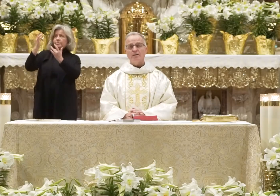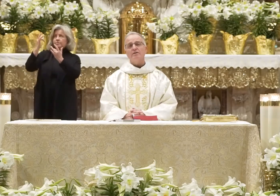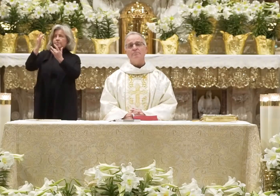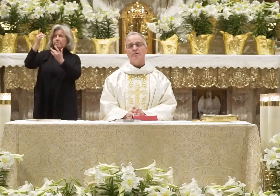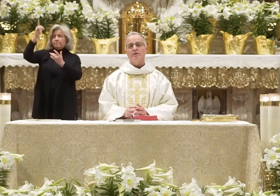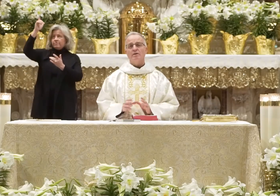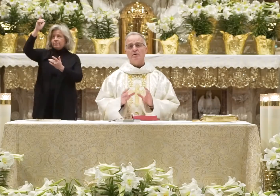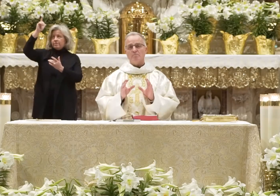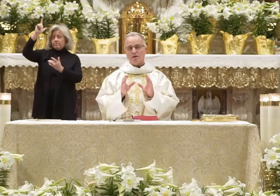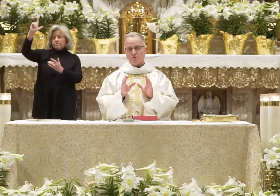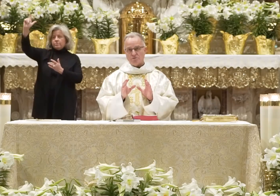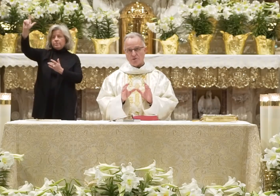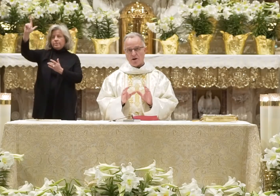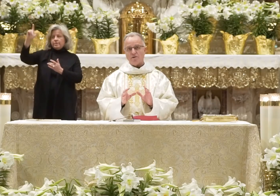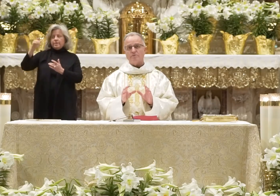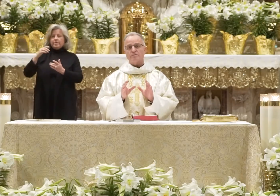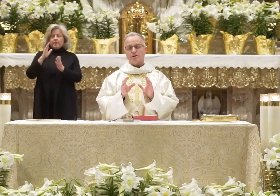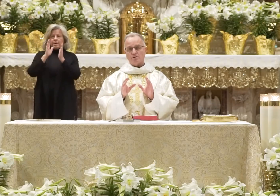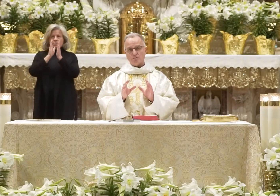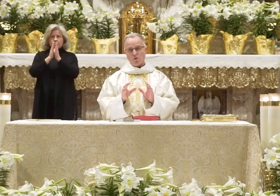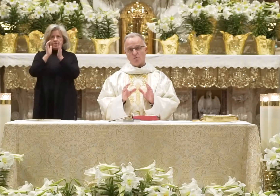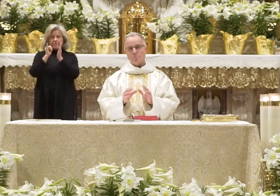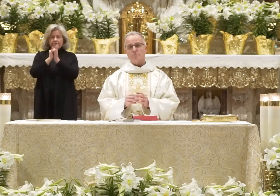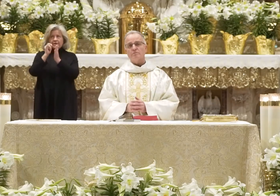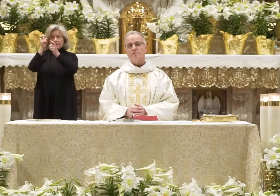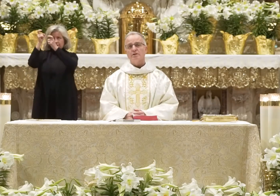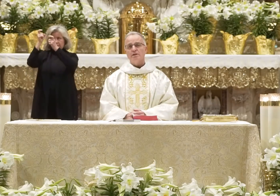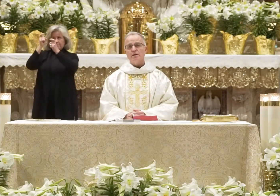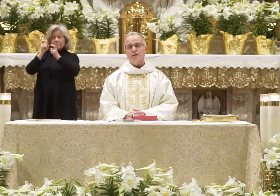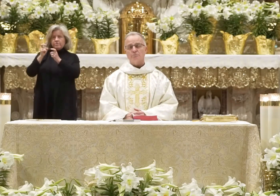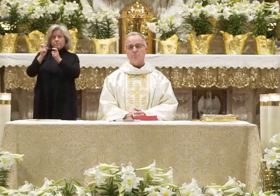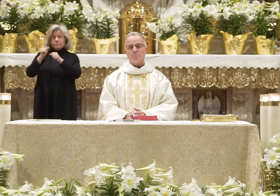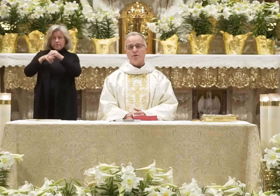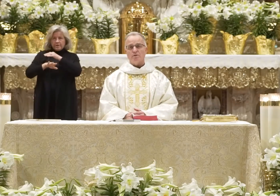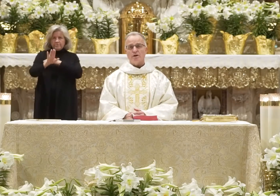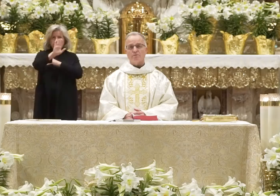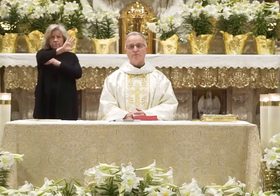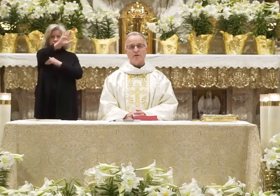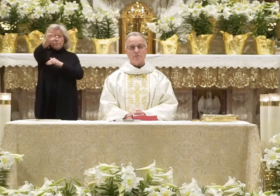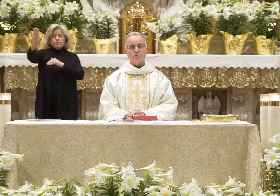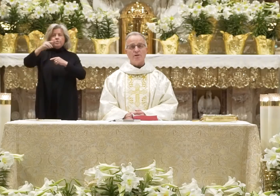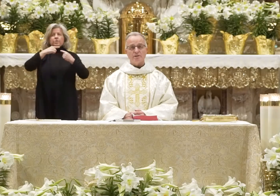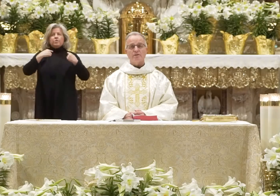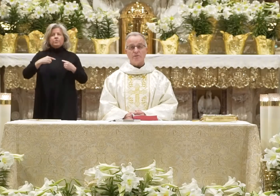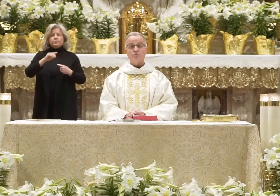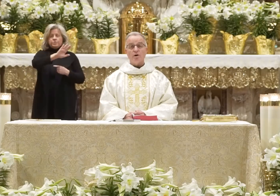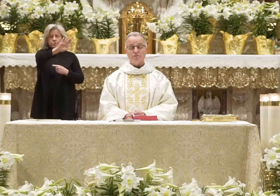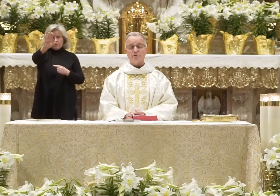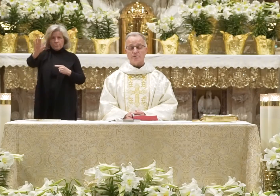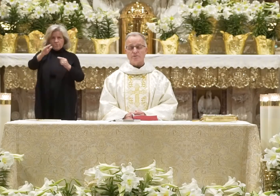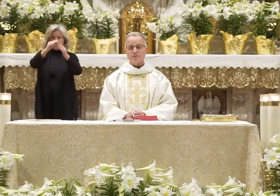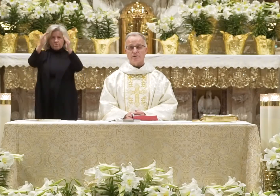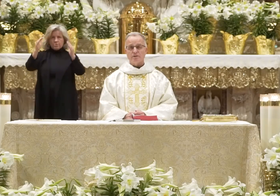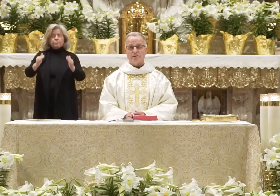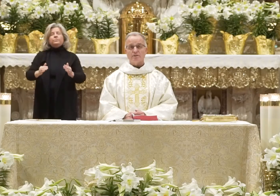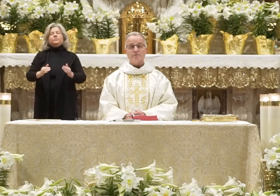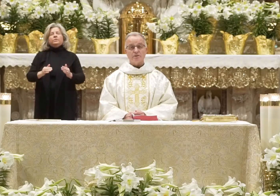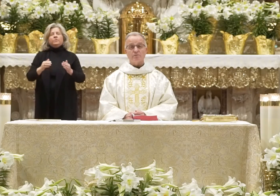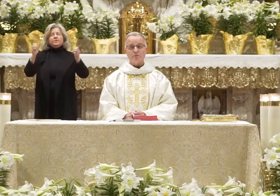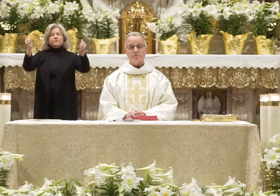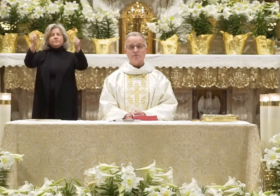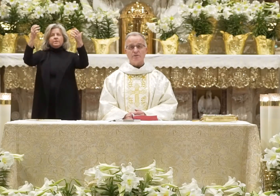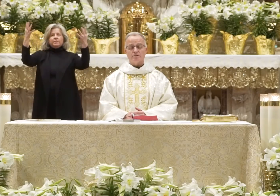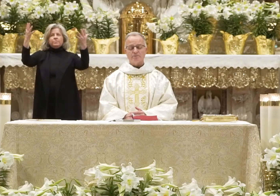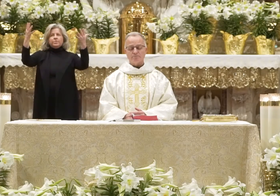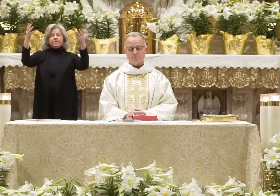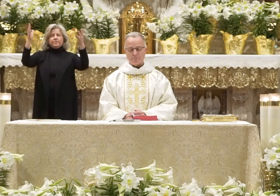and healing may enter your hearts and your homes as we prepare now to celebrate these wondrous and